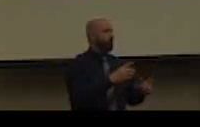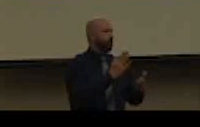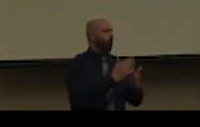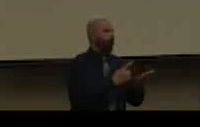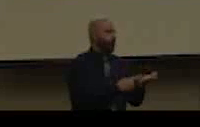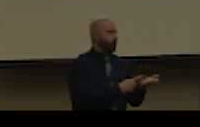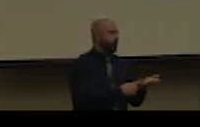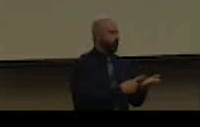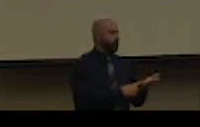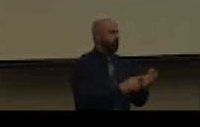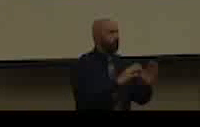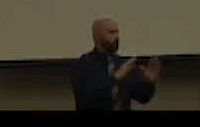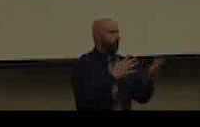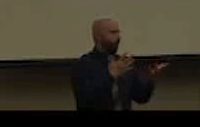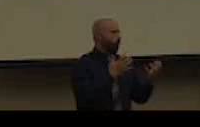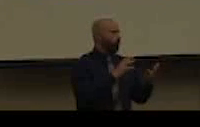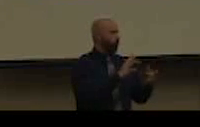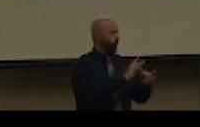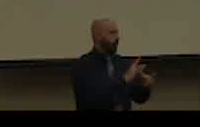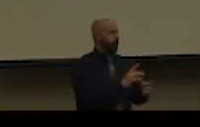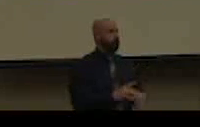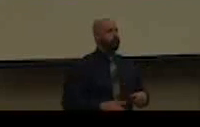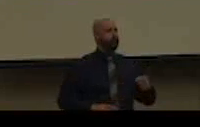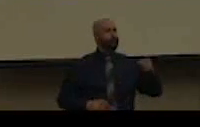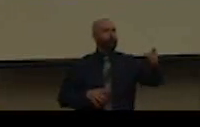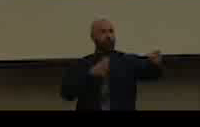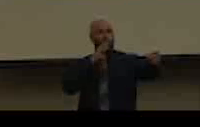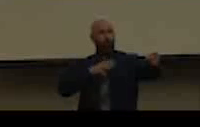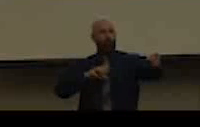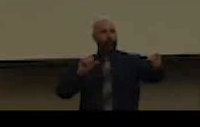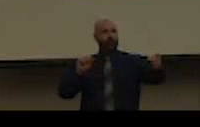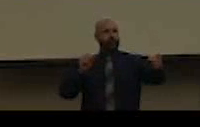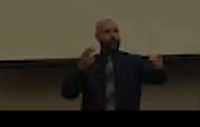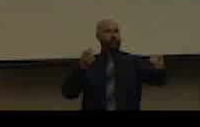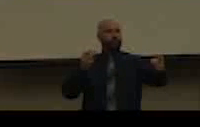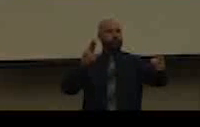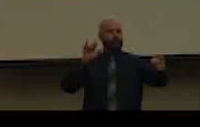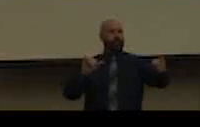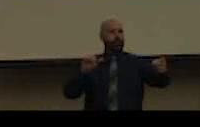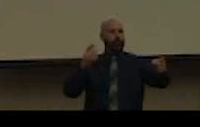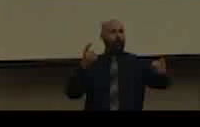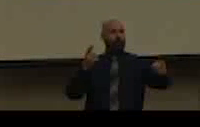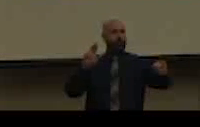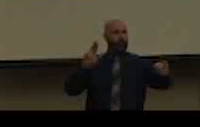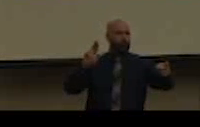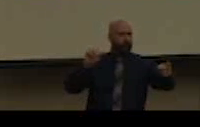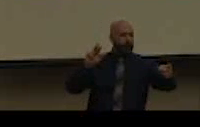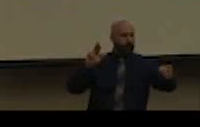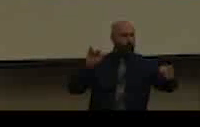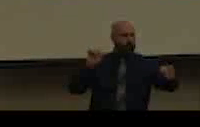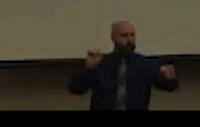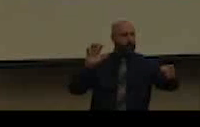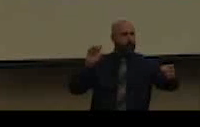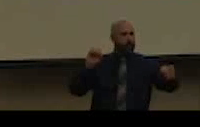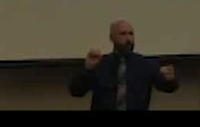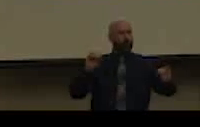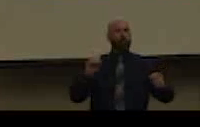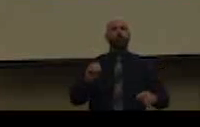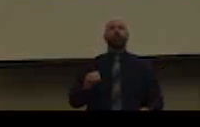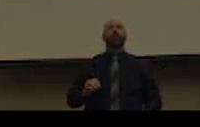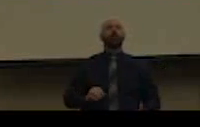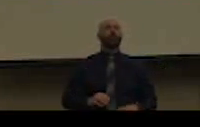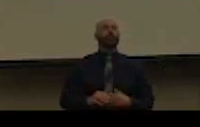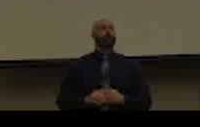could, just to give some context historically around family child care homes. So Sherry Dorisco, I'm representing the